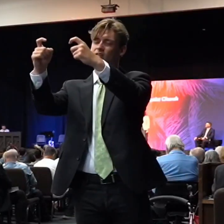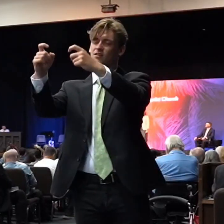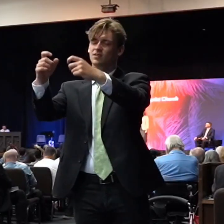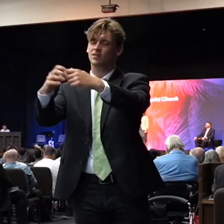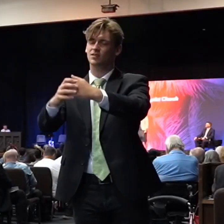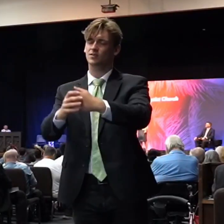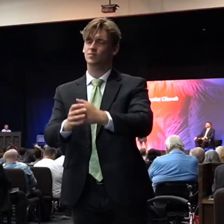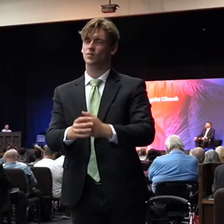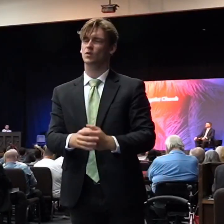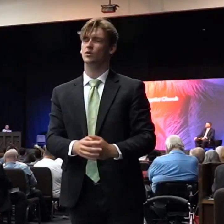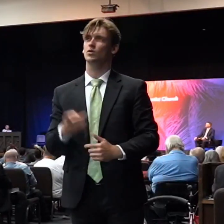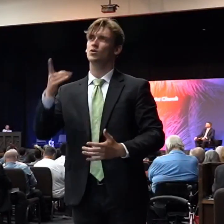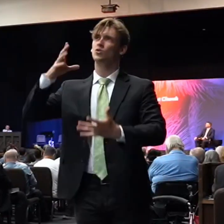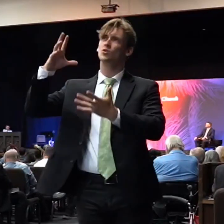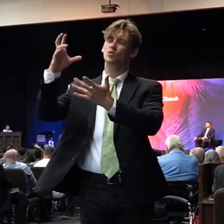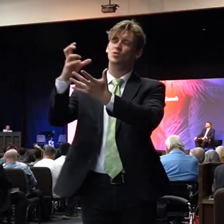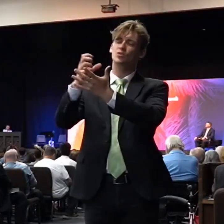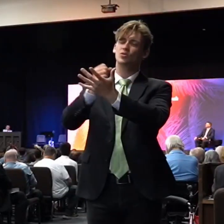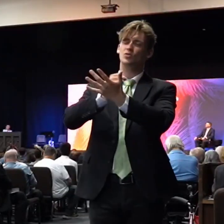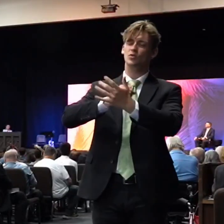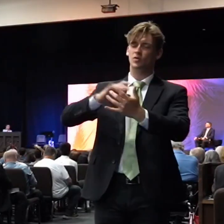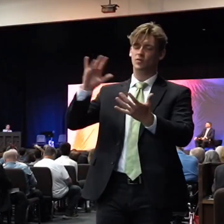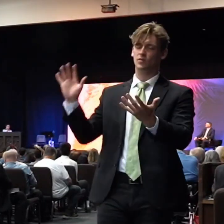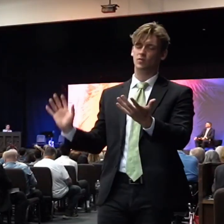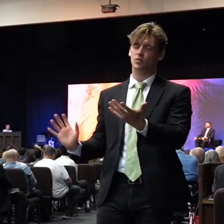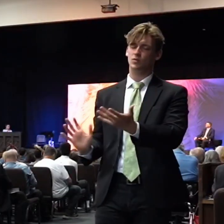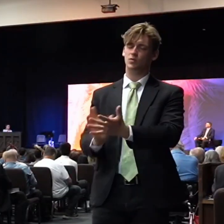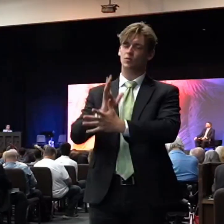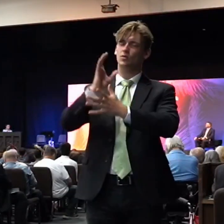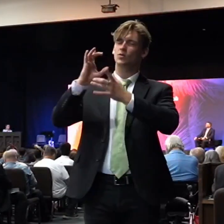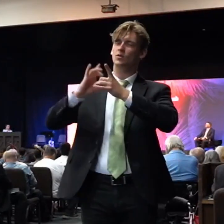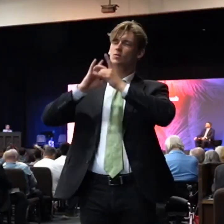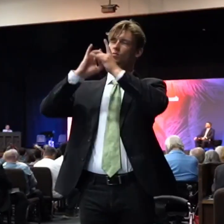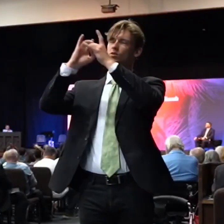things. You deserve the glory.